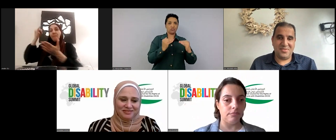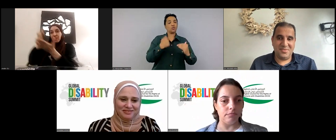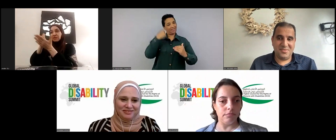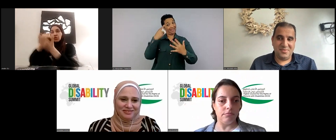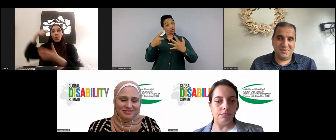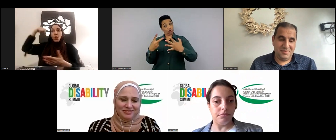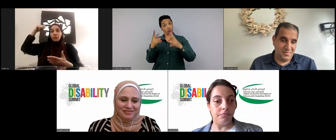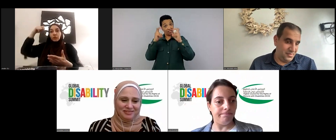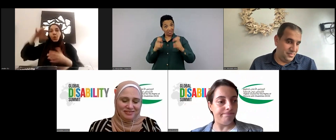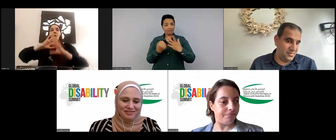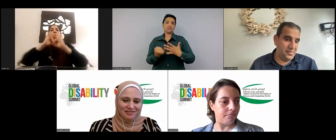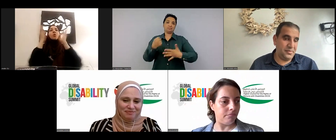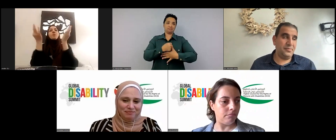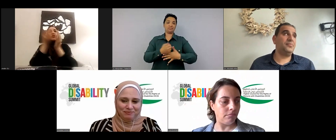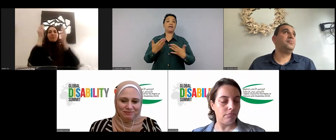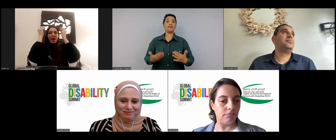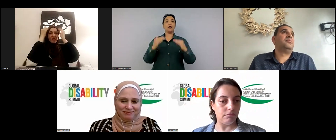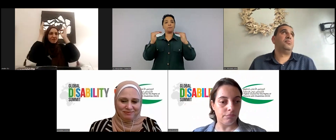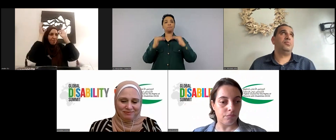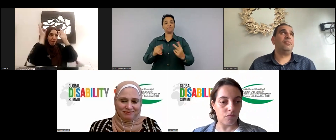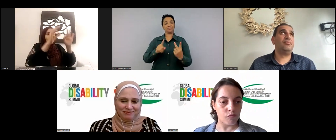to Alia,